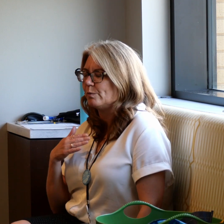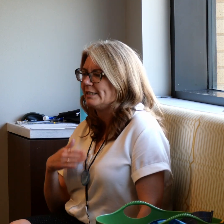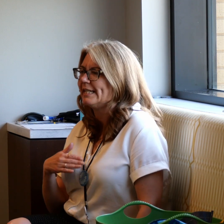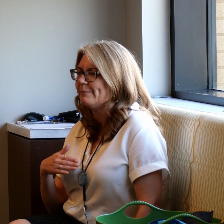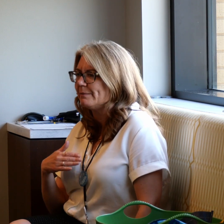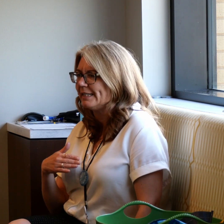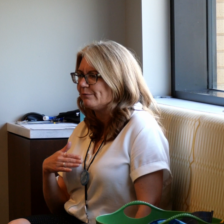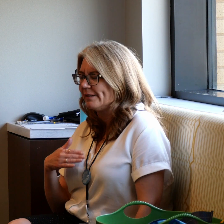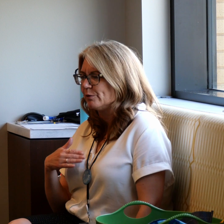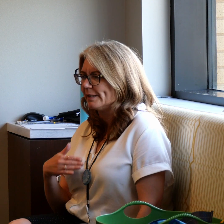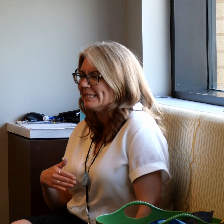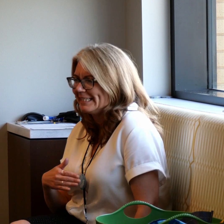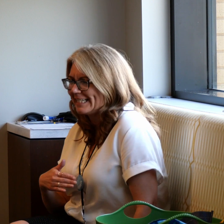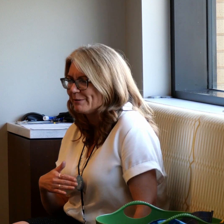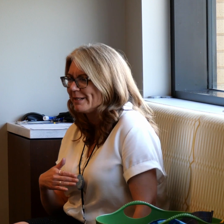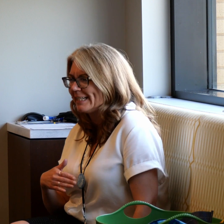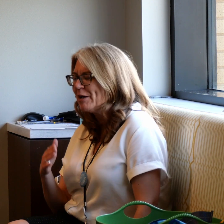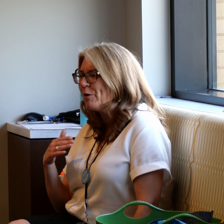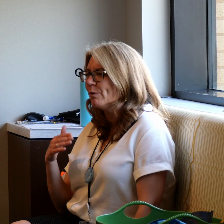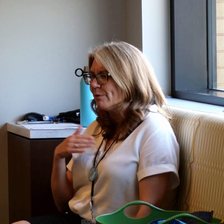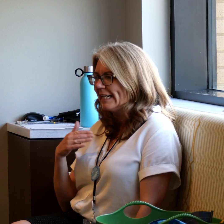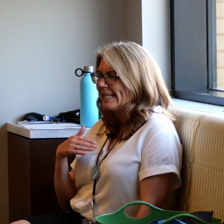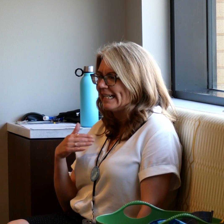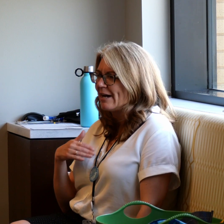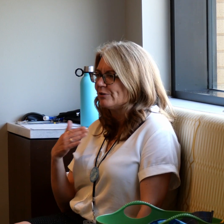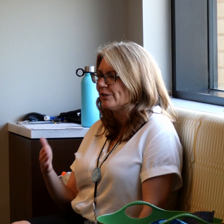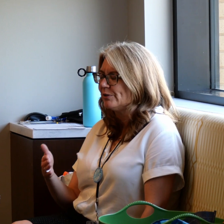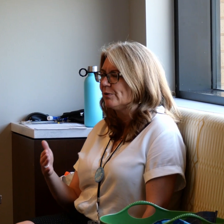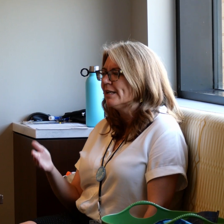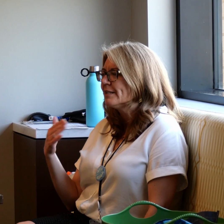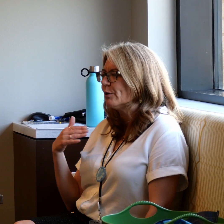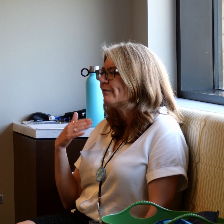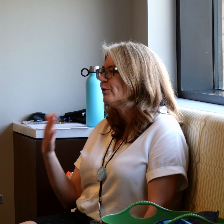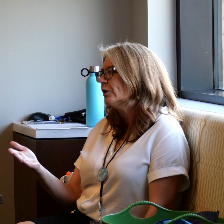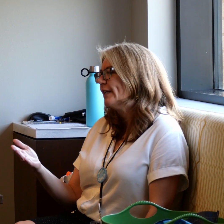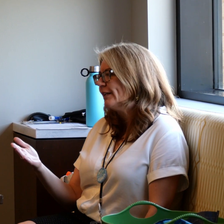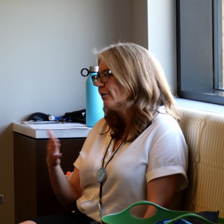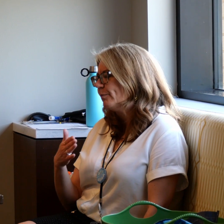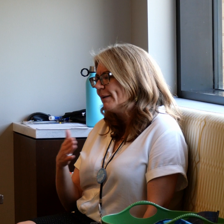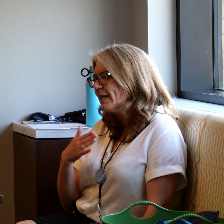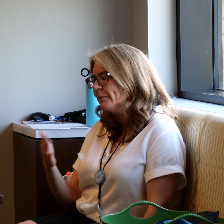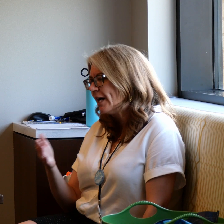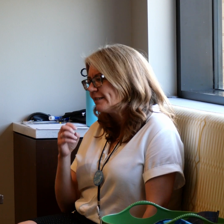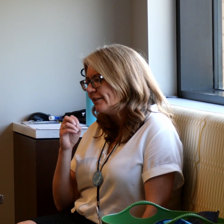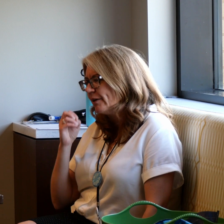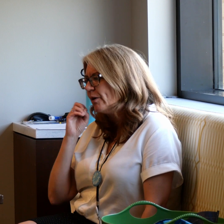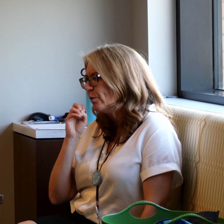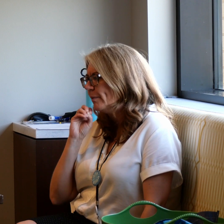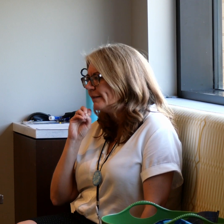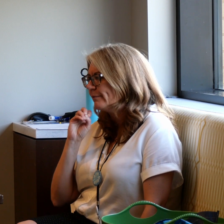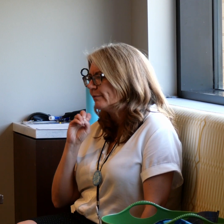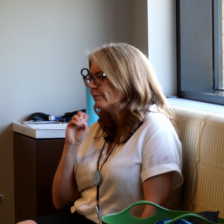don't want to keep the money. We have no reason to keep mm-hmm. the money. We want to get it out to you. Mm-hmm. So if you look at your income loss and you